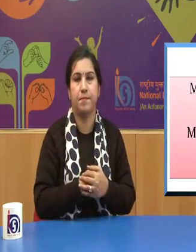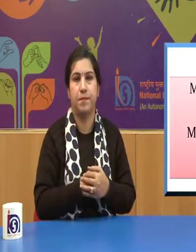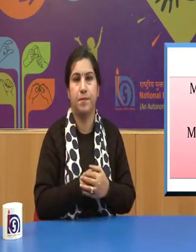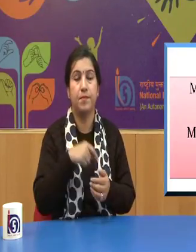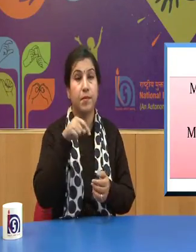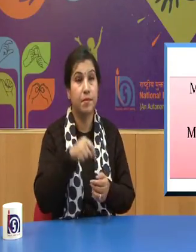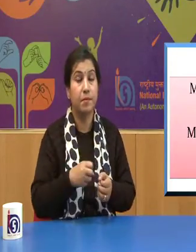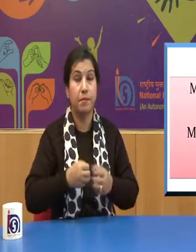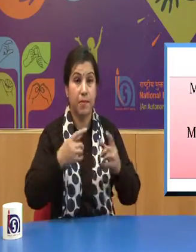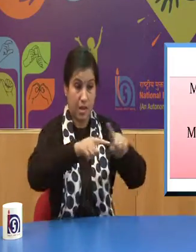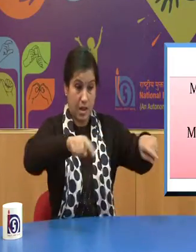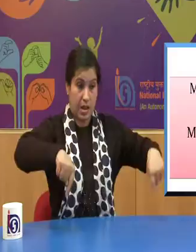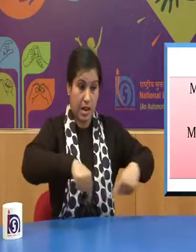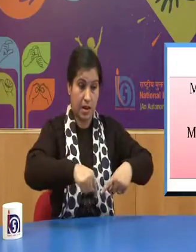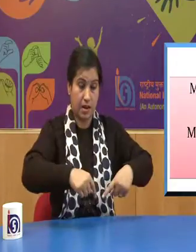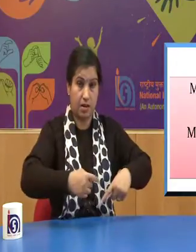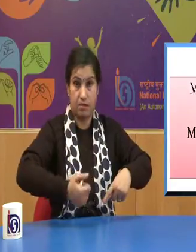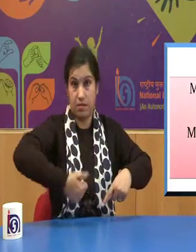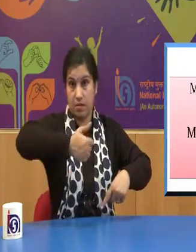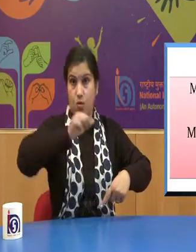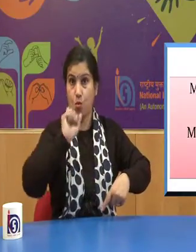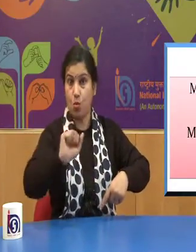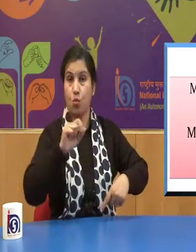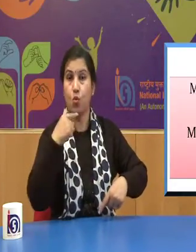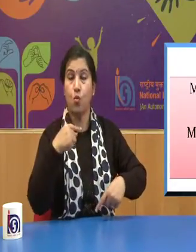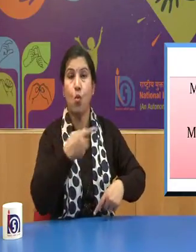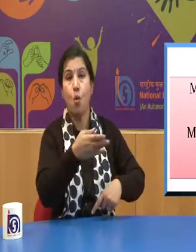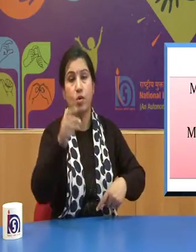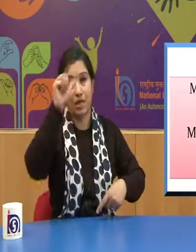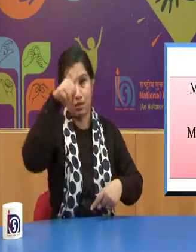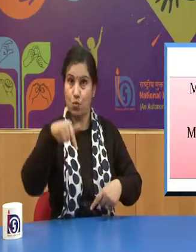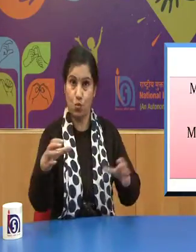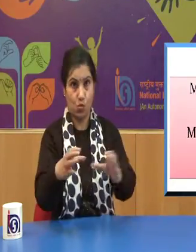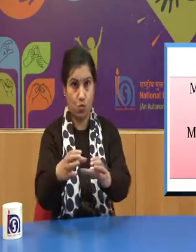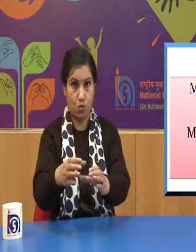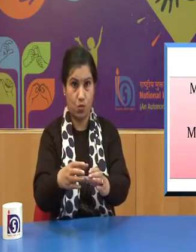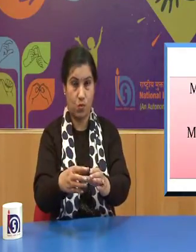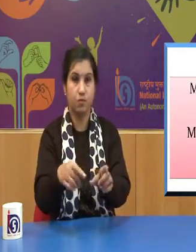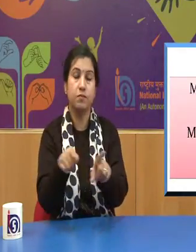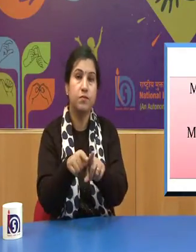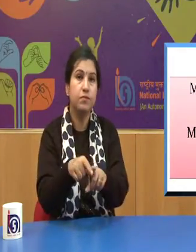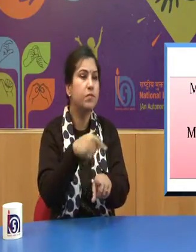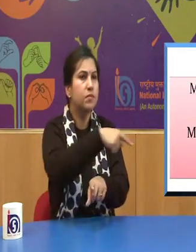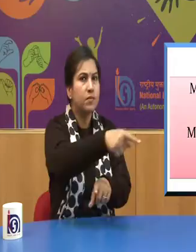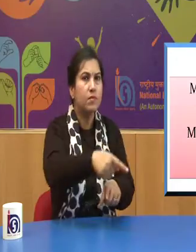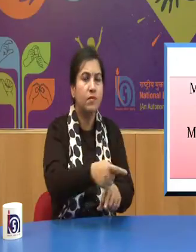The most of the landlords were Hindus who exploited